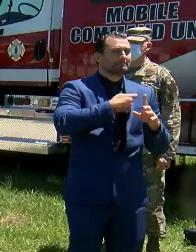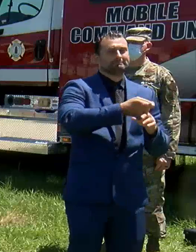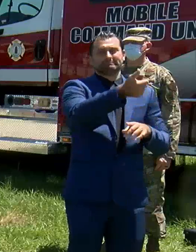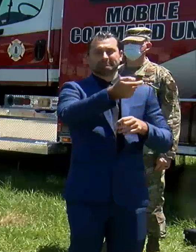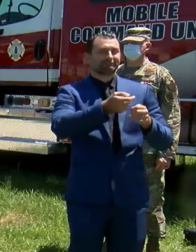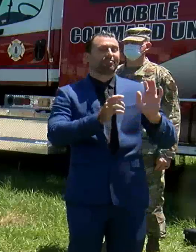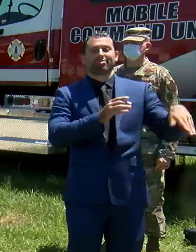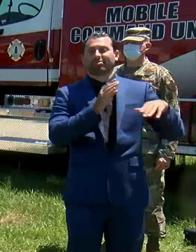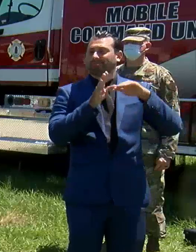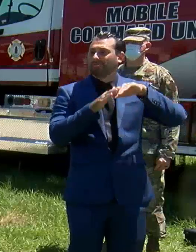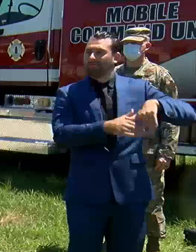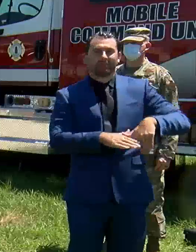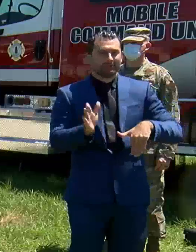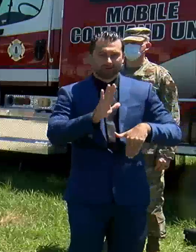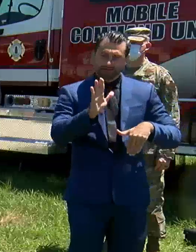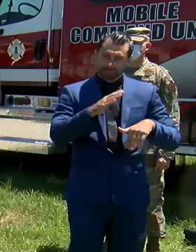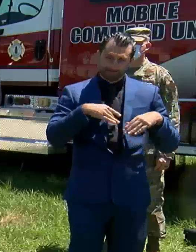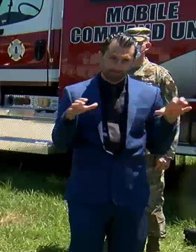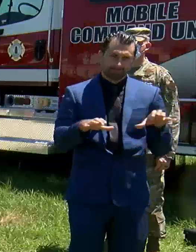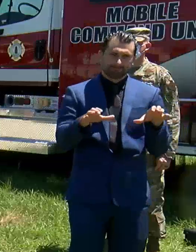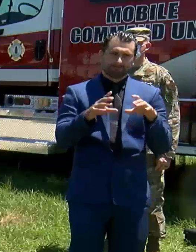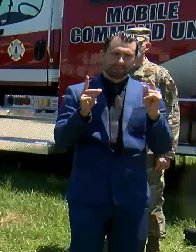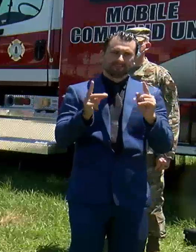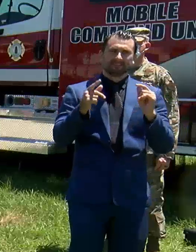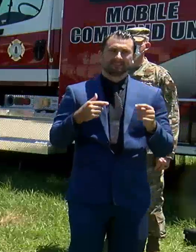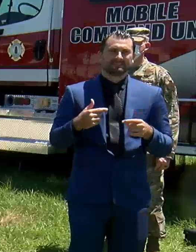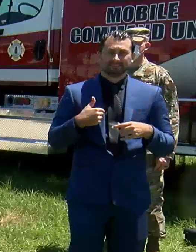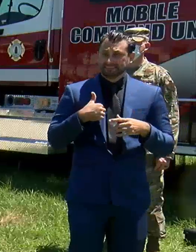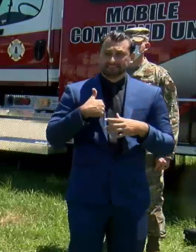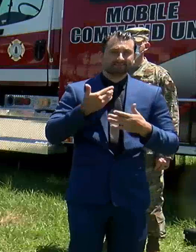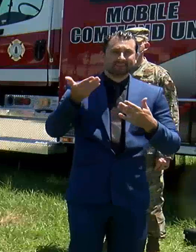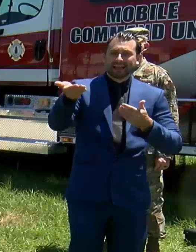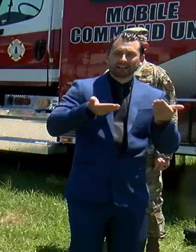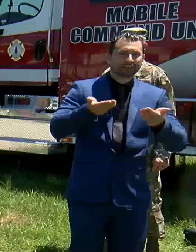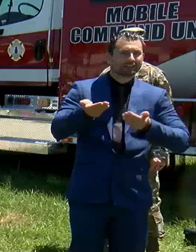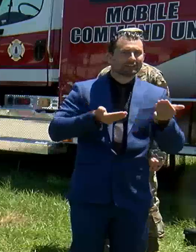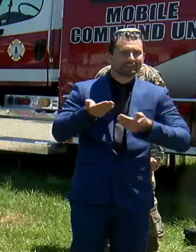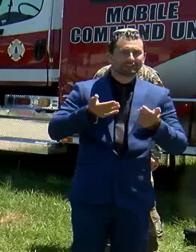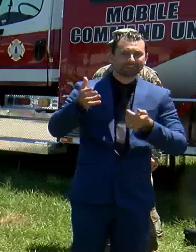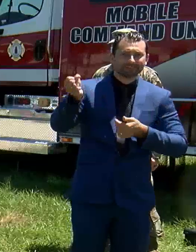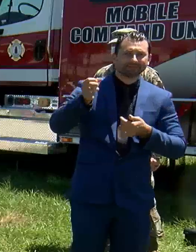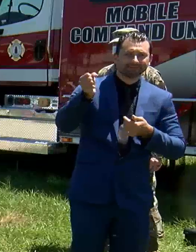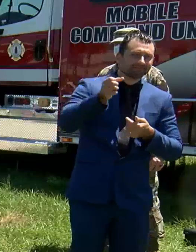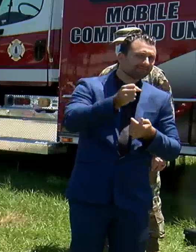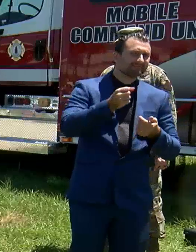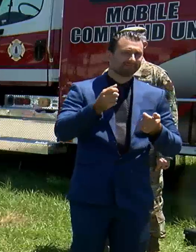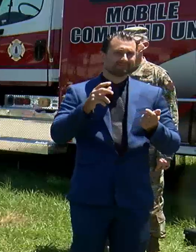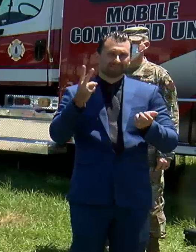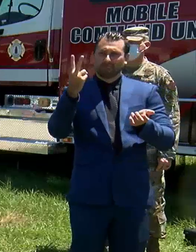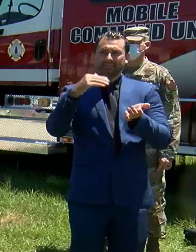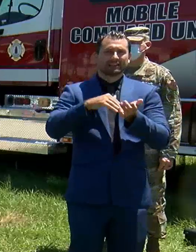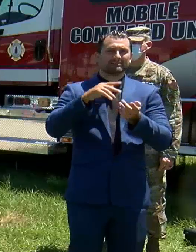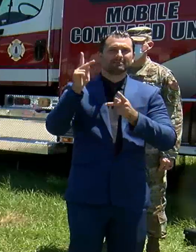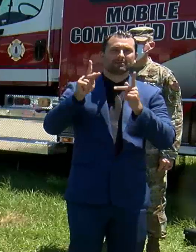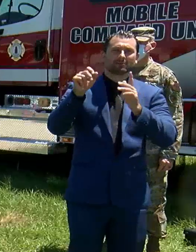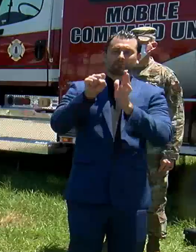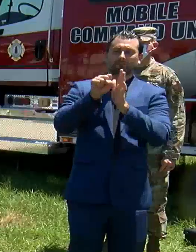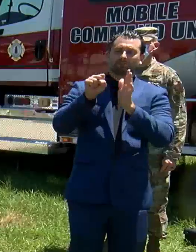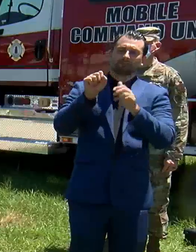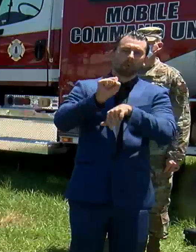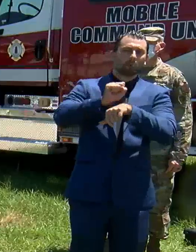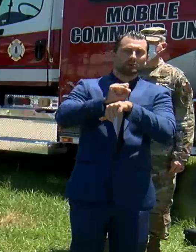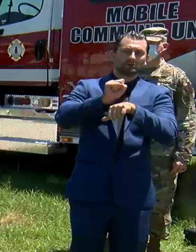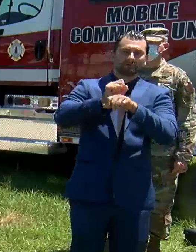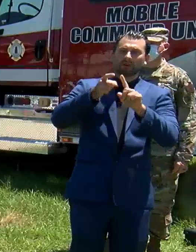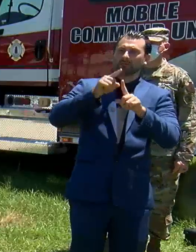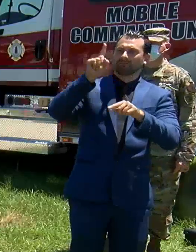surged 2,000 state employees from other agencies that have nothing to do with unemployment, and we've put them hands on deck. They're helping to